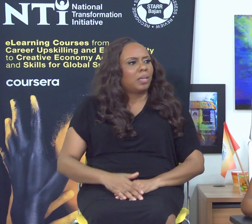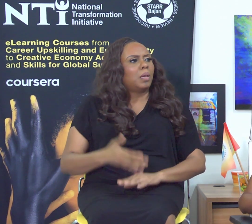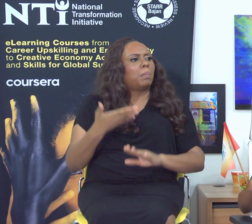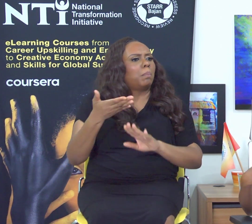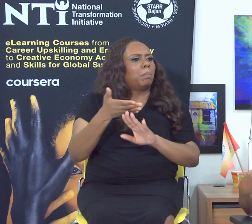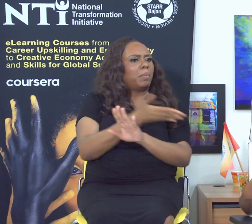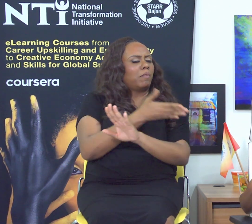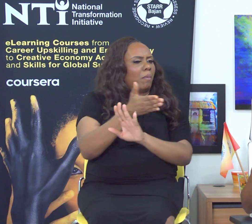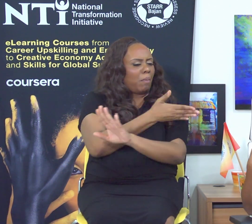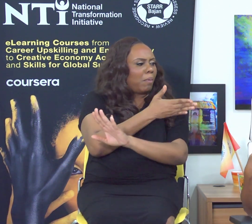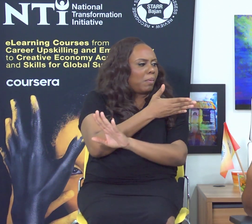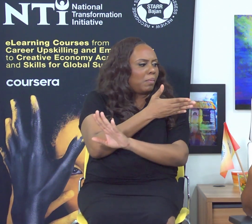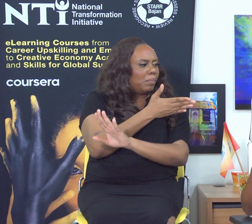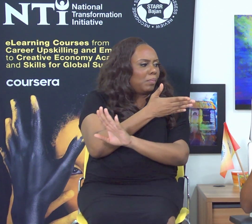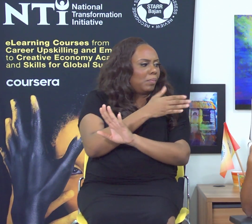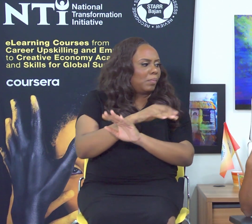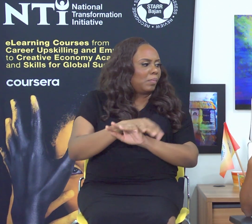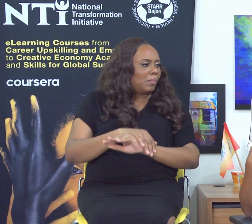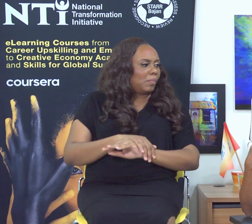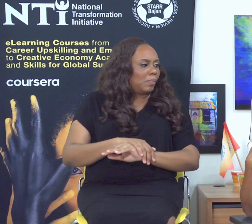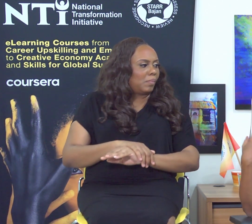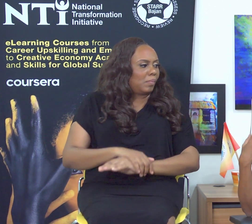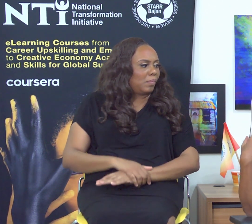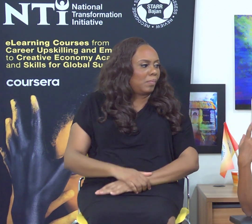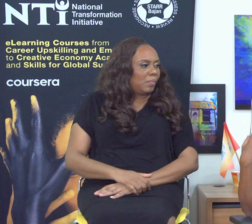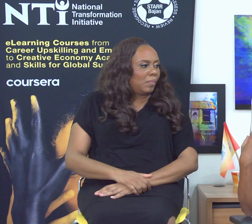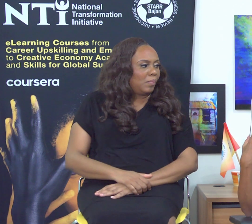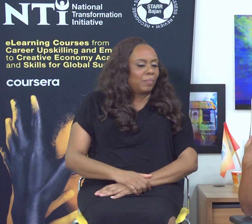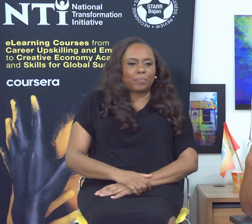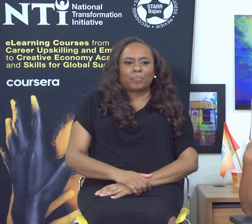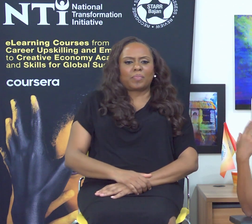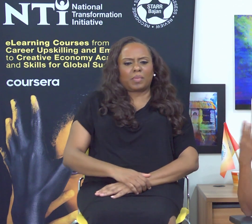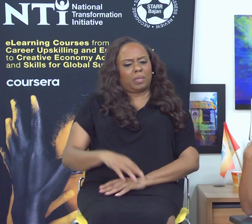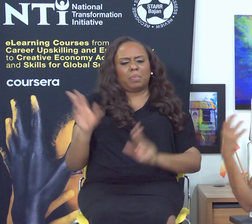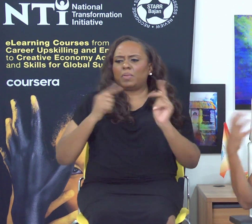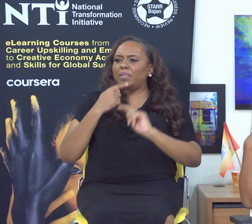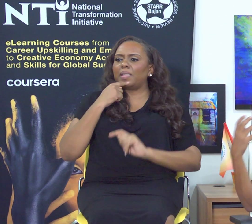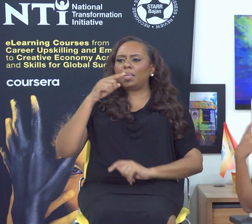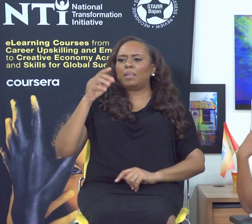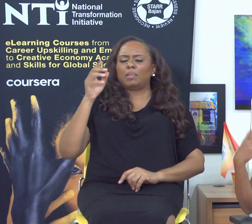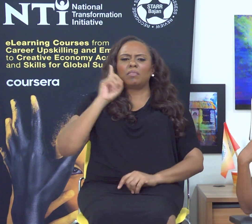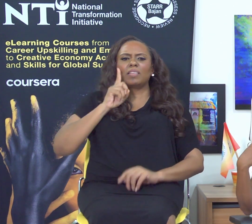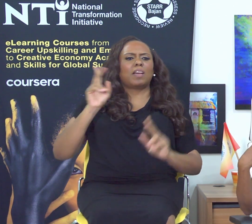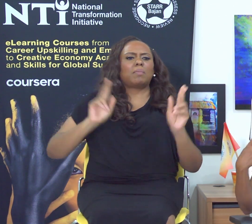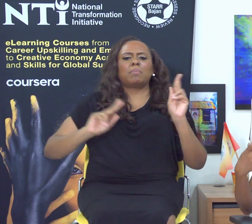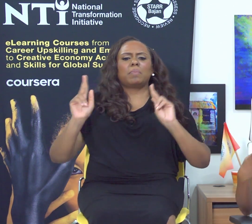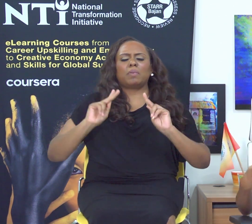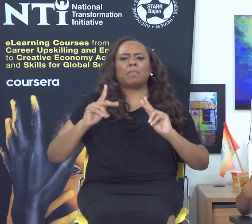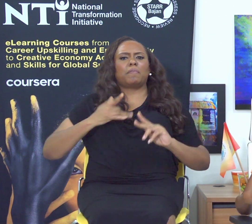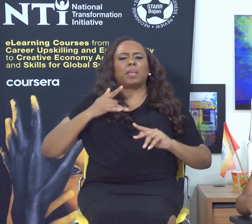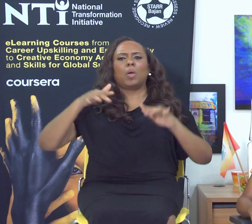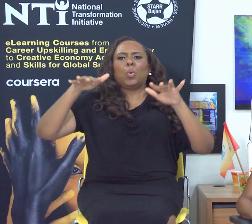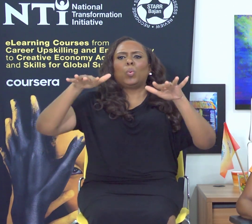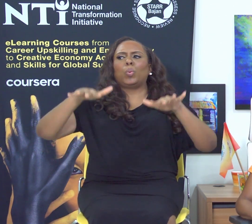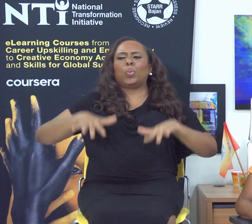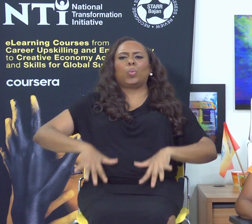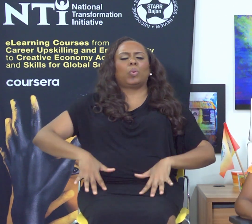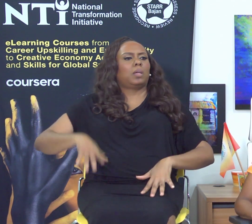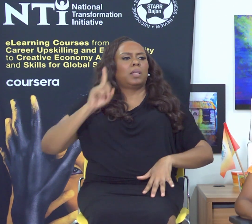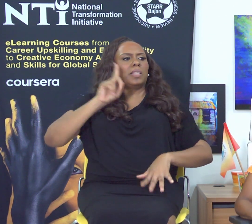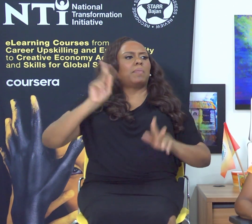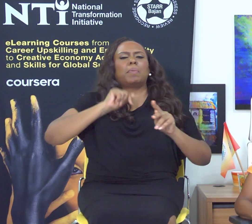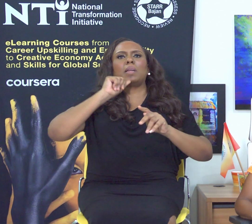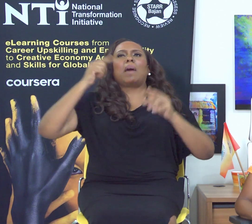earlier about deafness being peace as well. You don't have all the intrusion of noise.